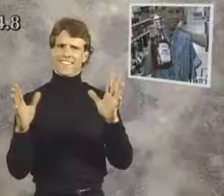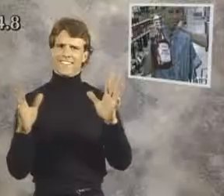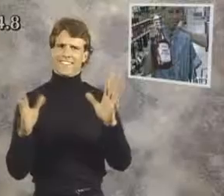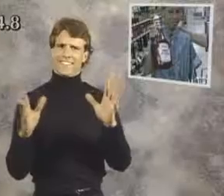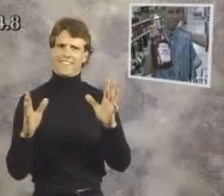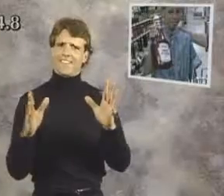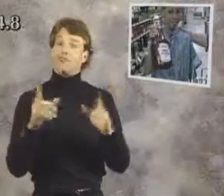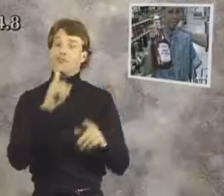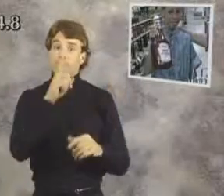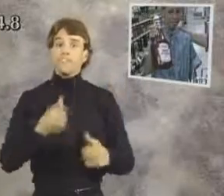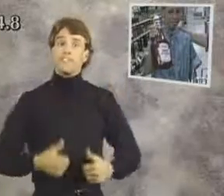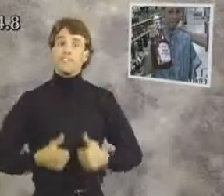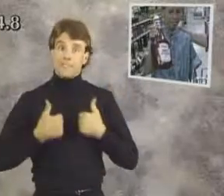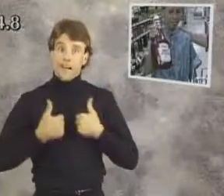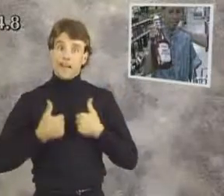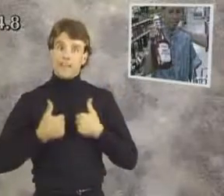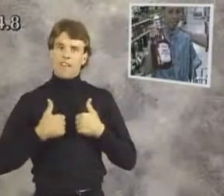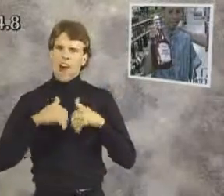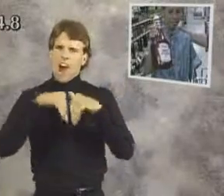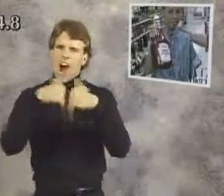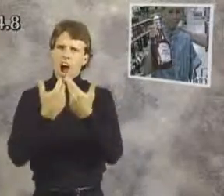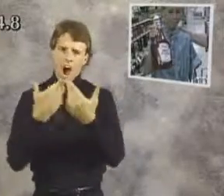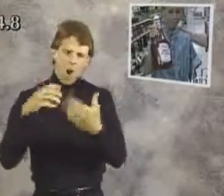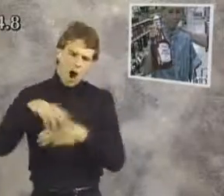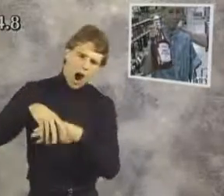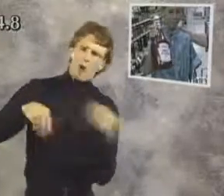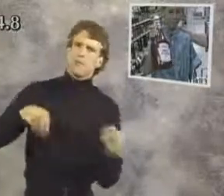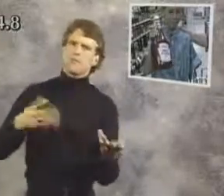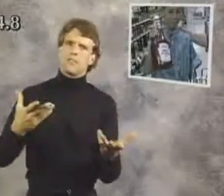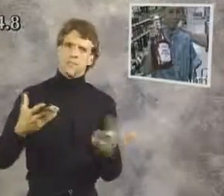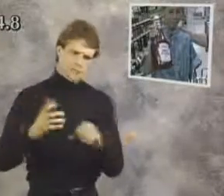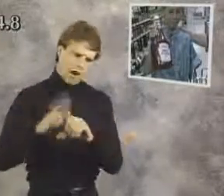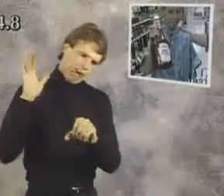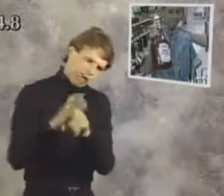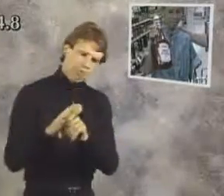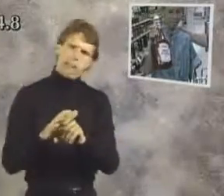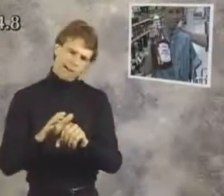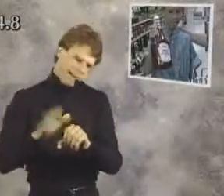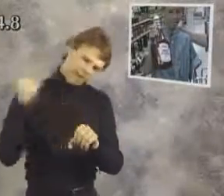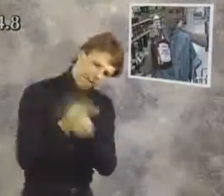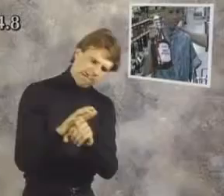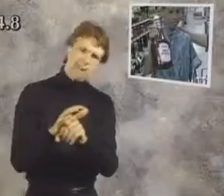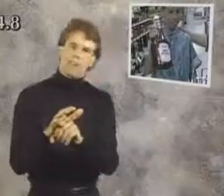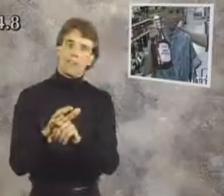This sign clearly shows how most people use the bottle to get the ketchup out.